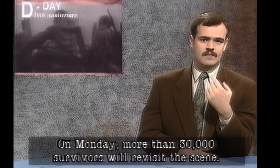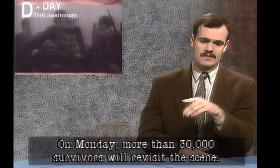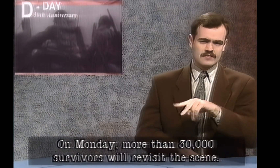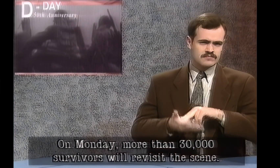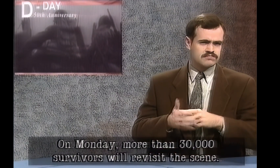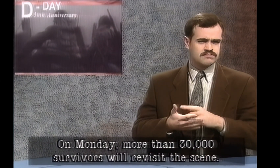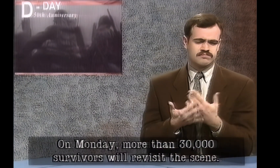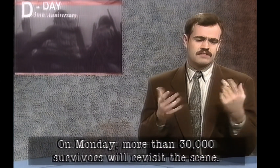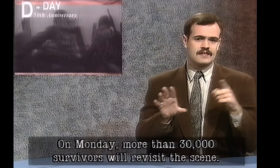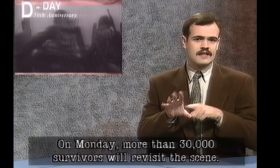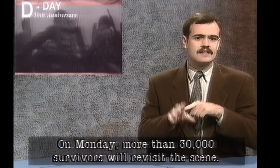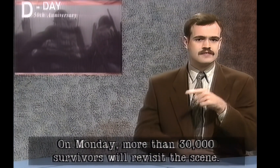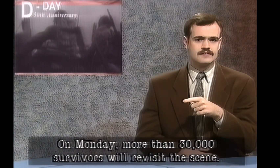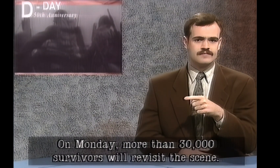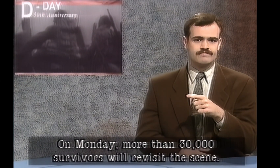scene.